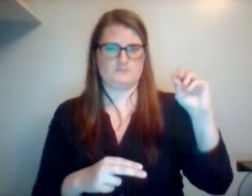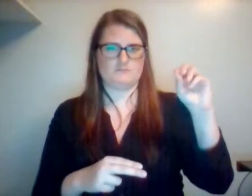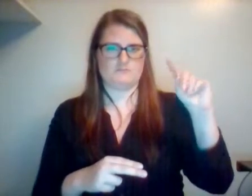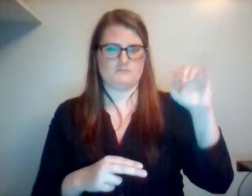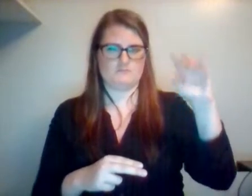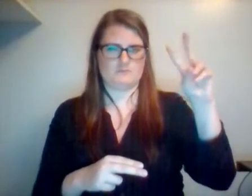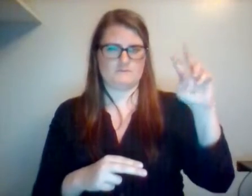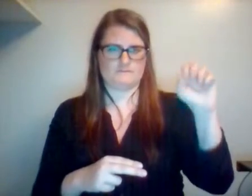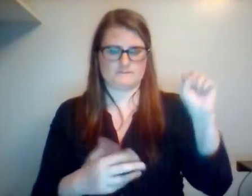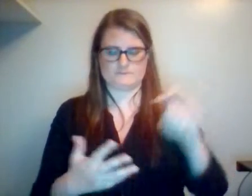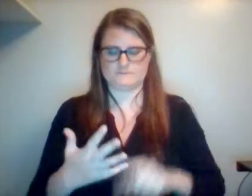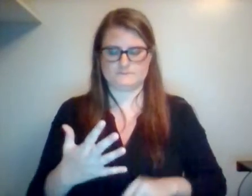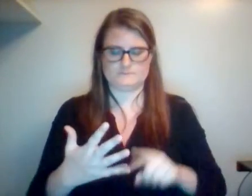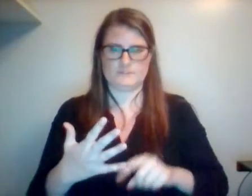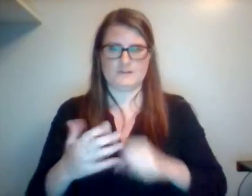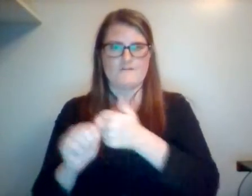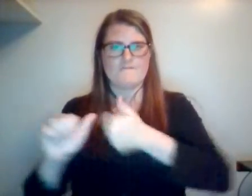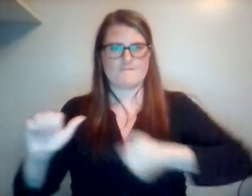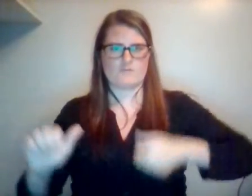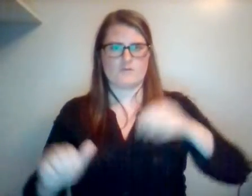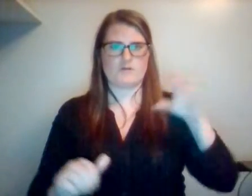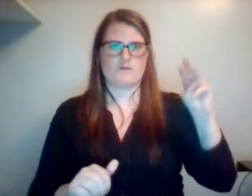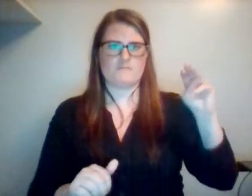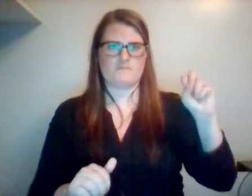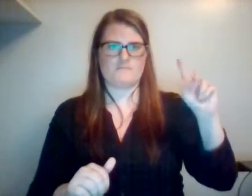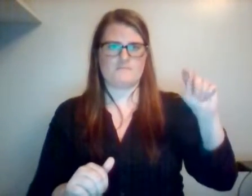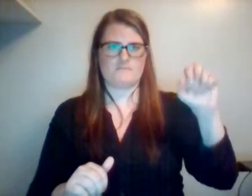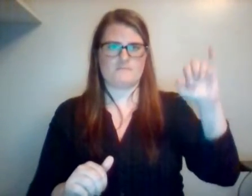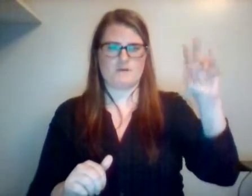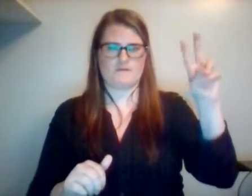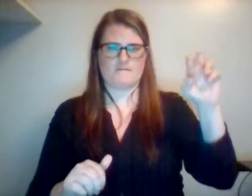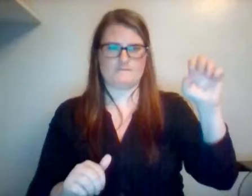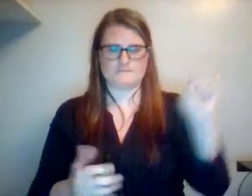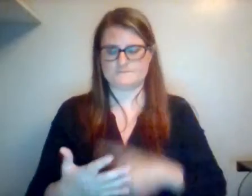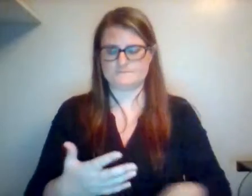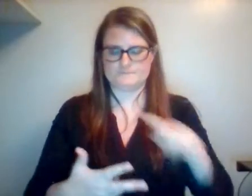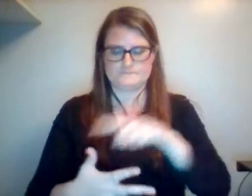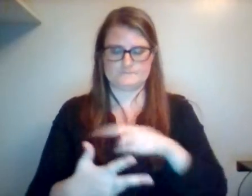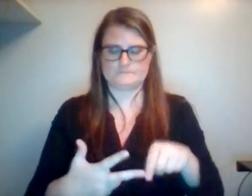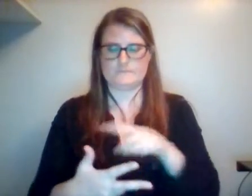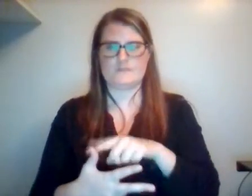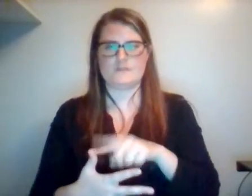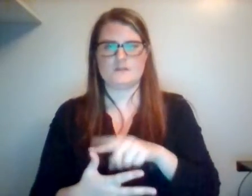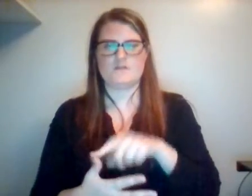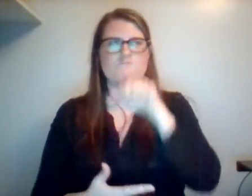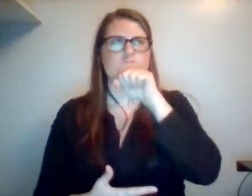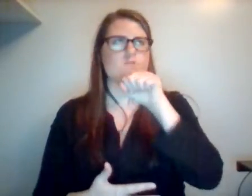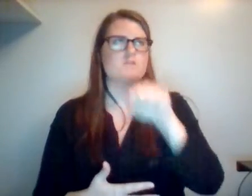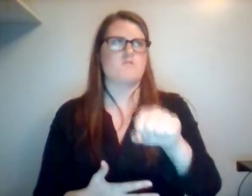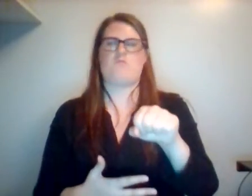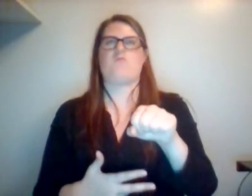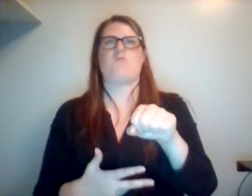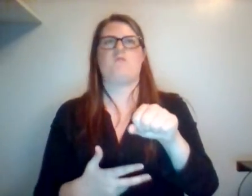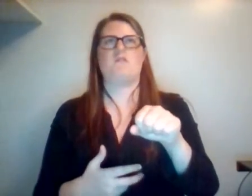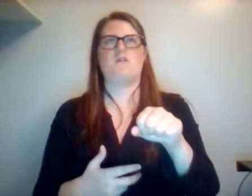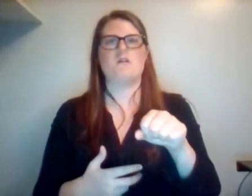motives. So first, I think we love to immediately take a bite of candy from our phones for our